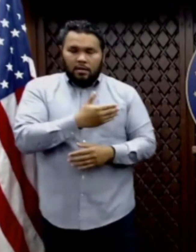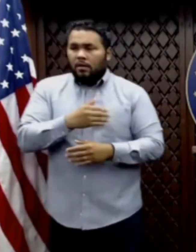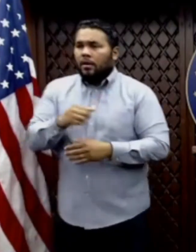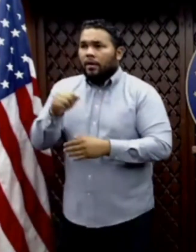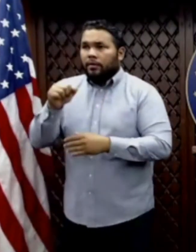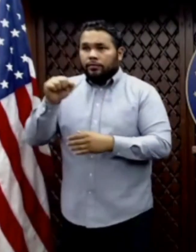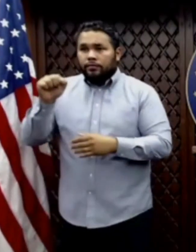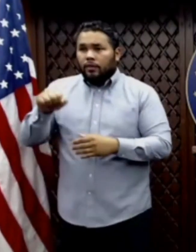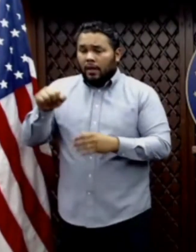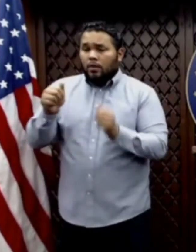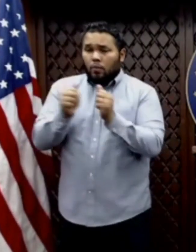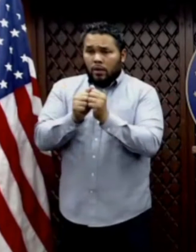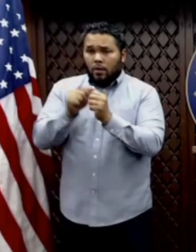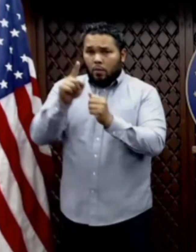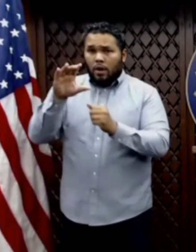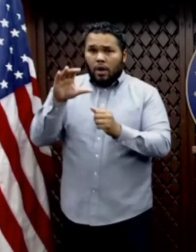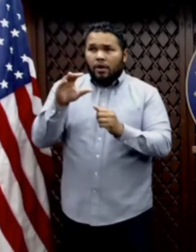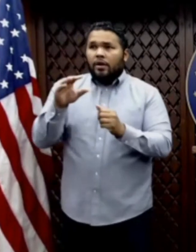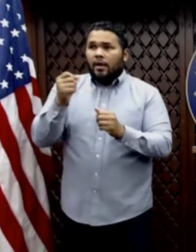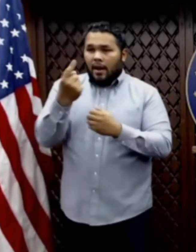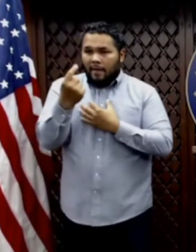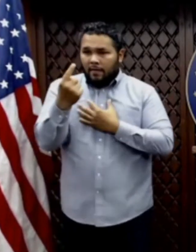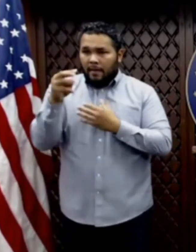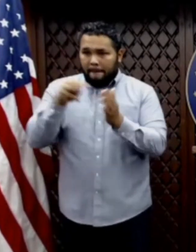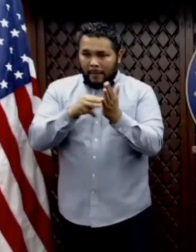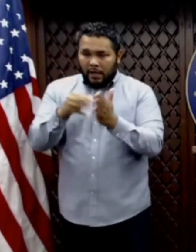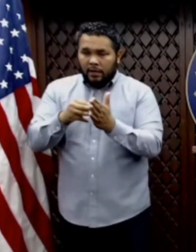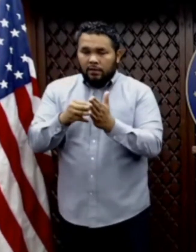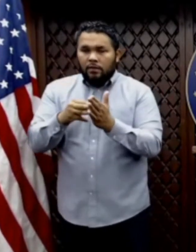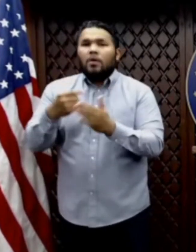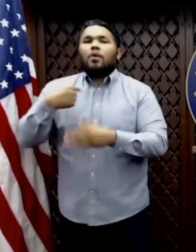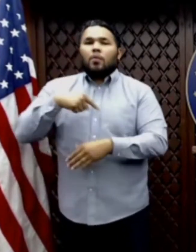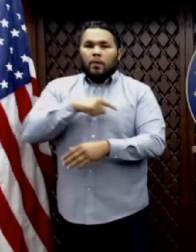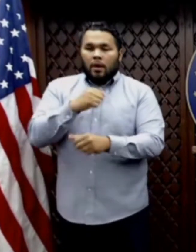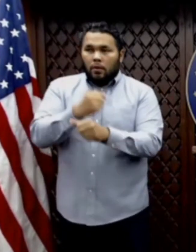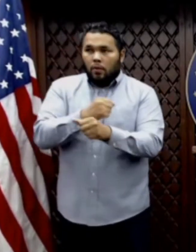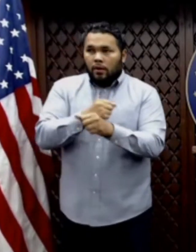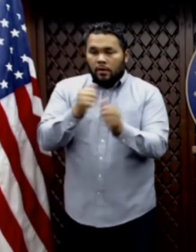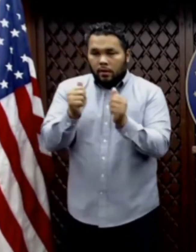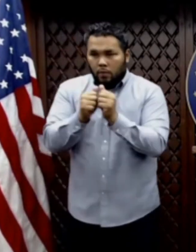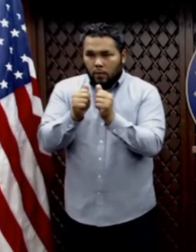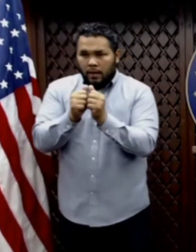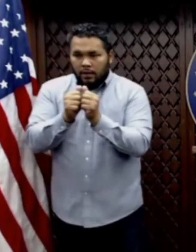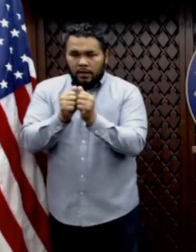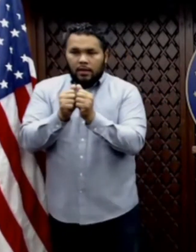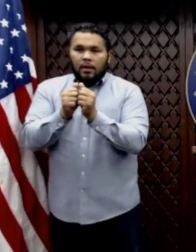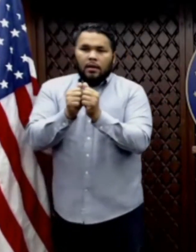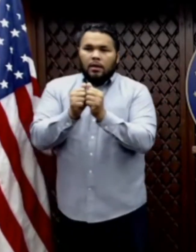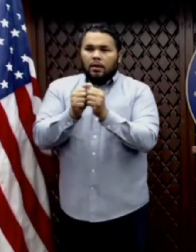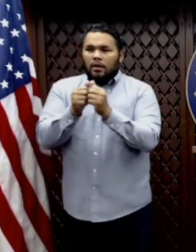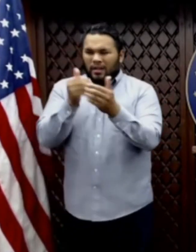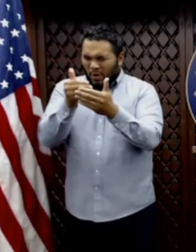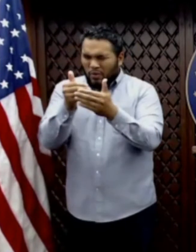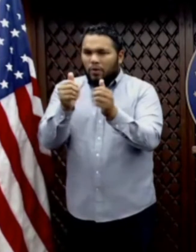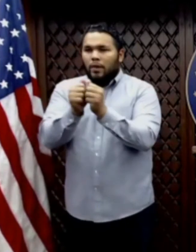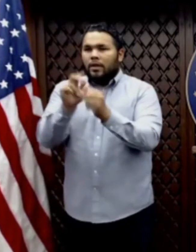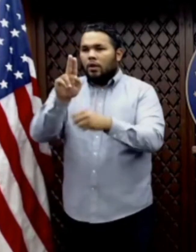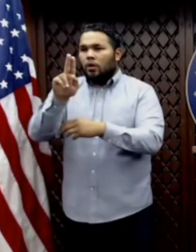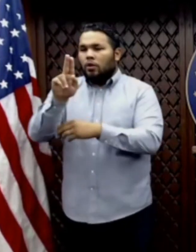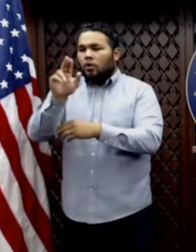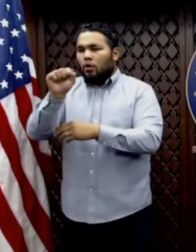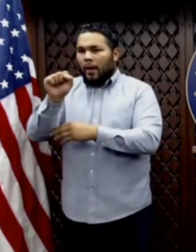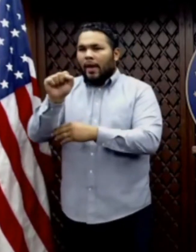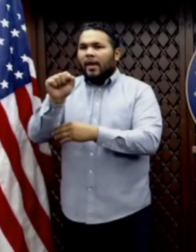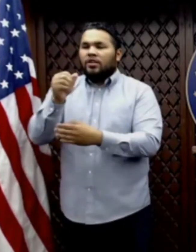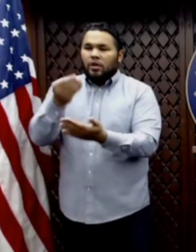the $111 million, we are working closely with the U.S. Treasury. And